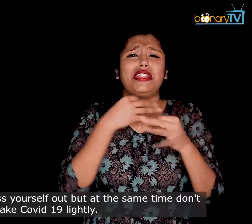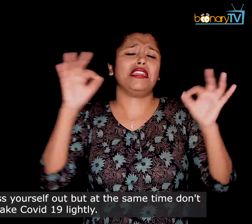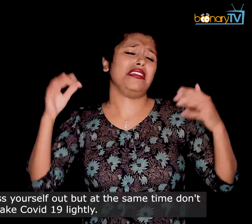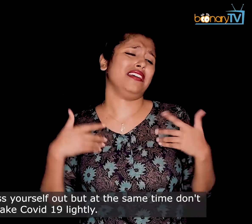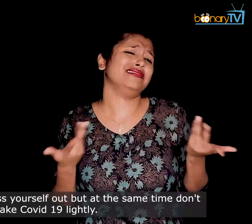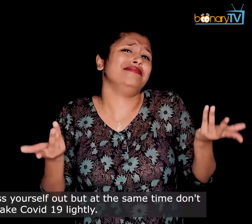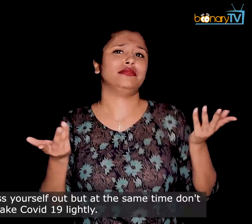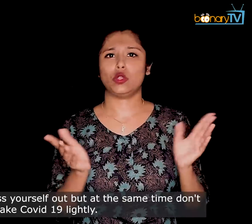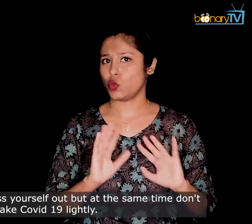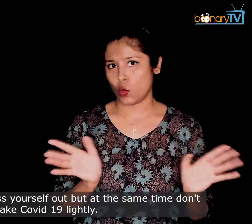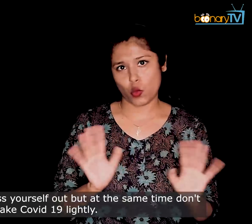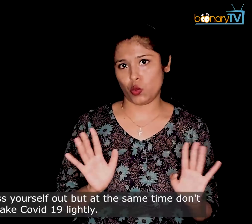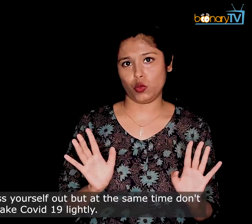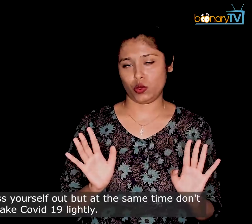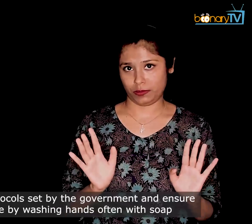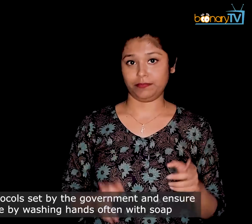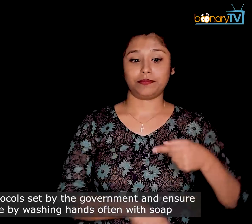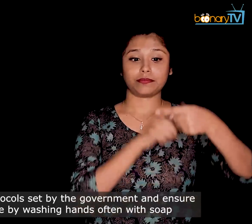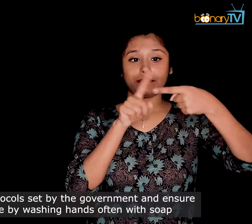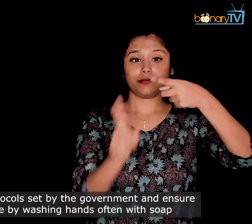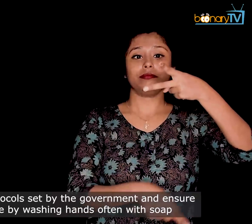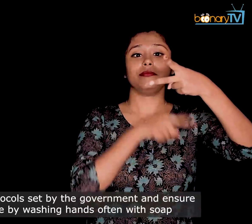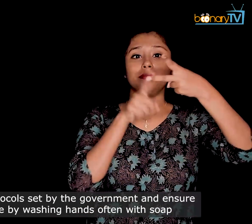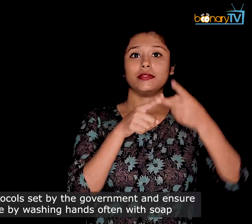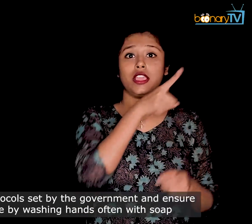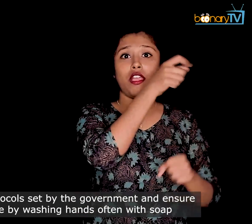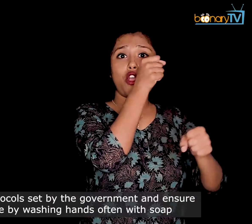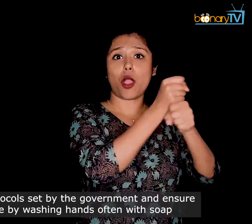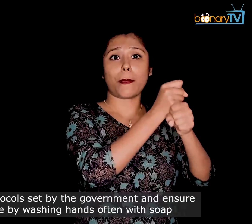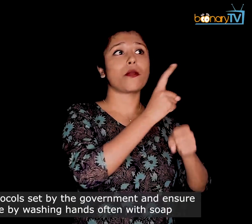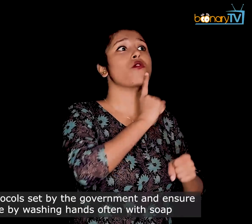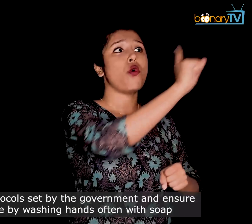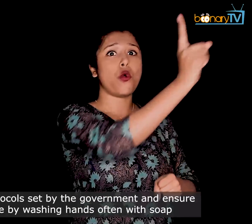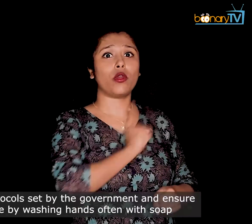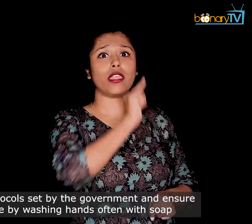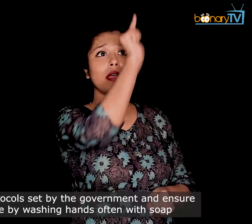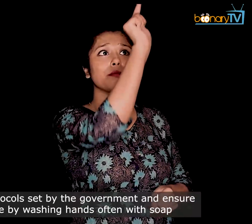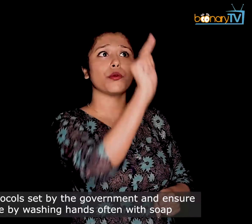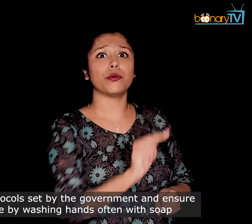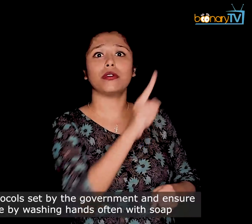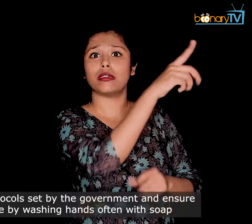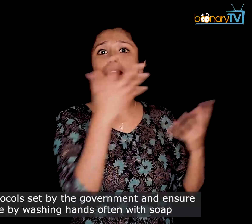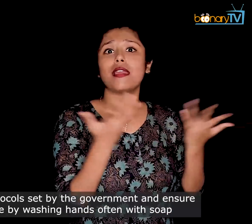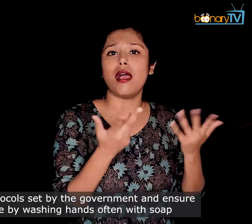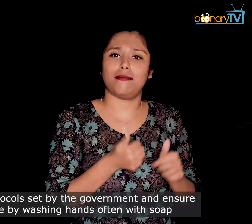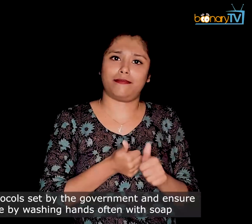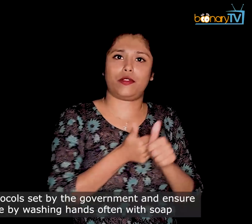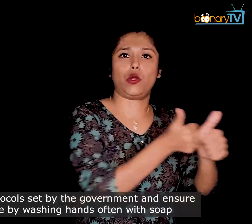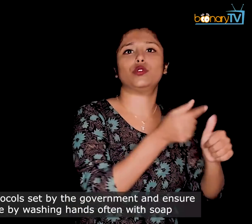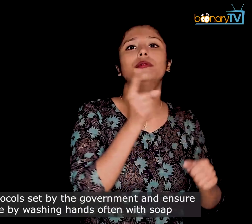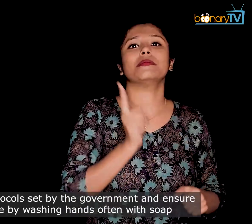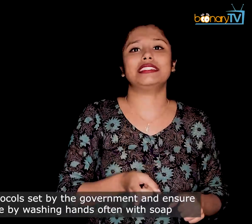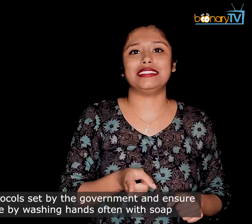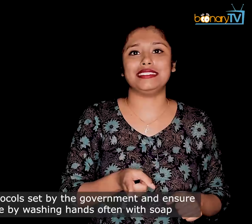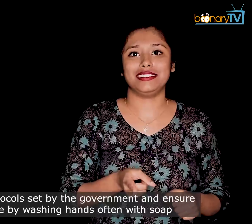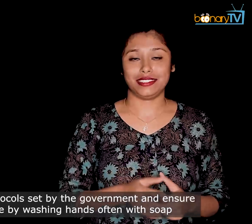lightly number two always follow protocols set by the government and